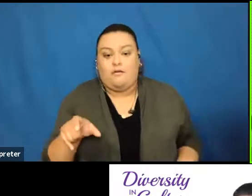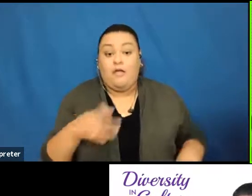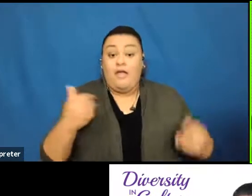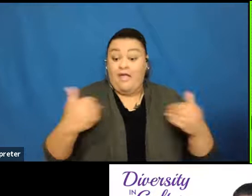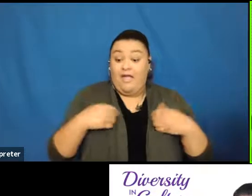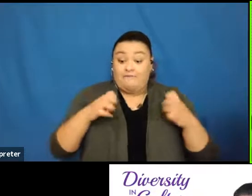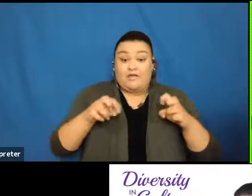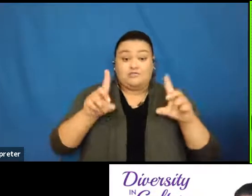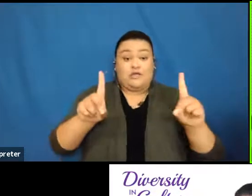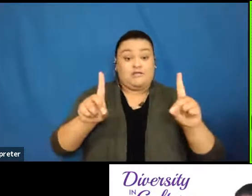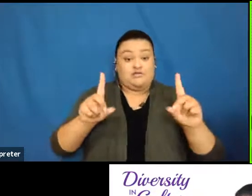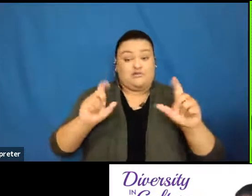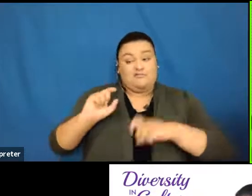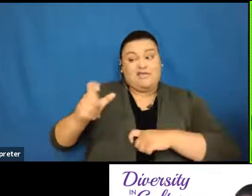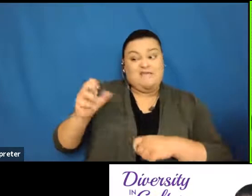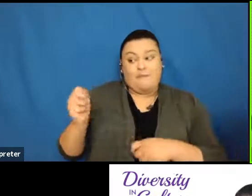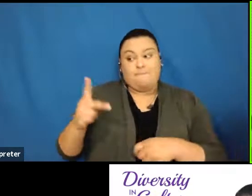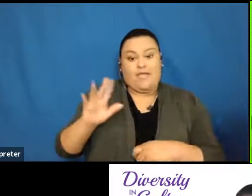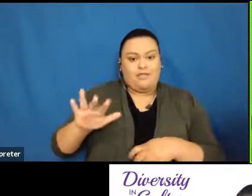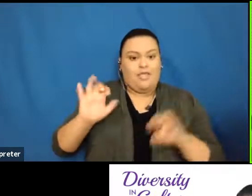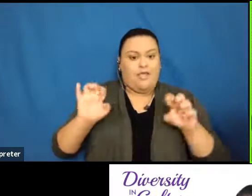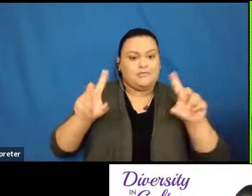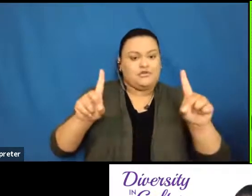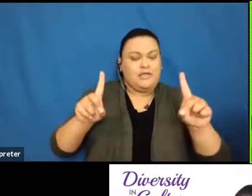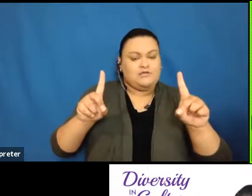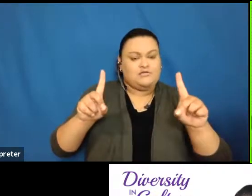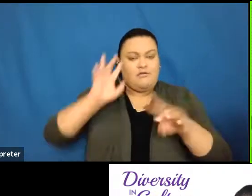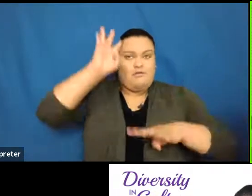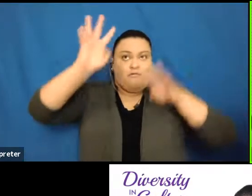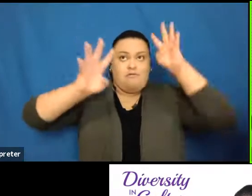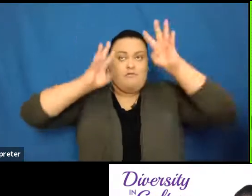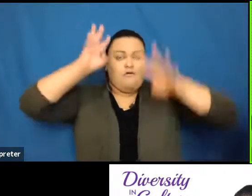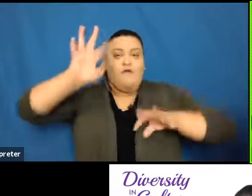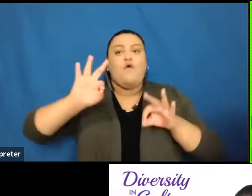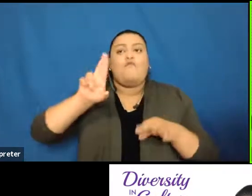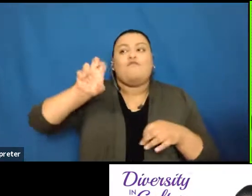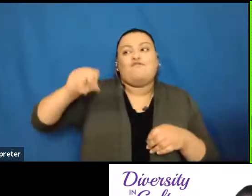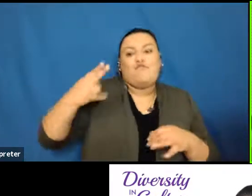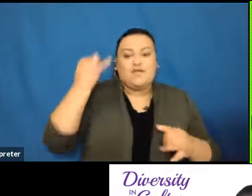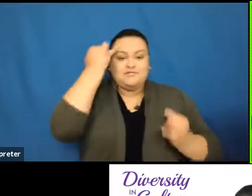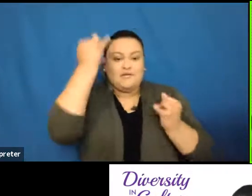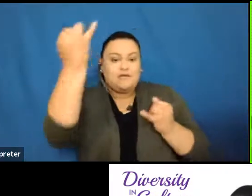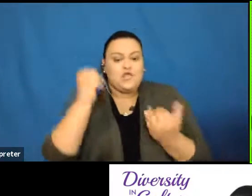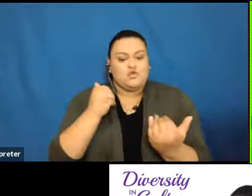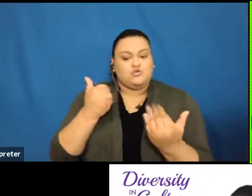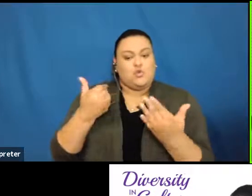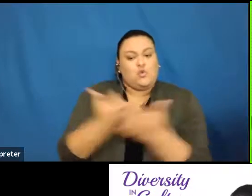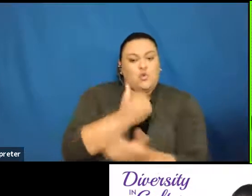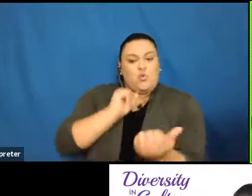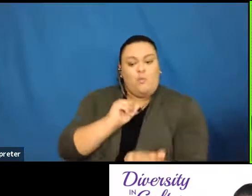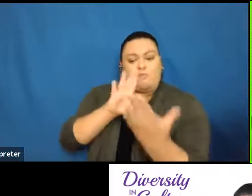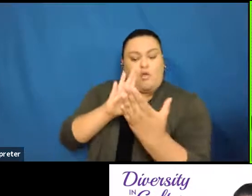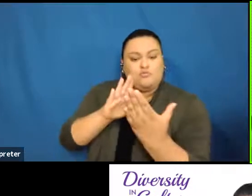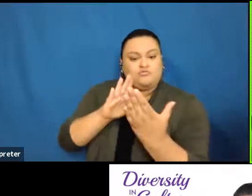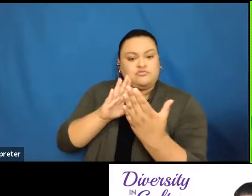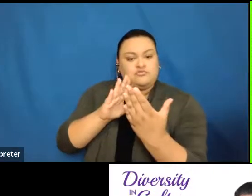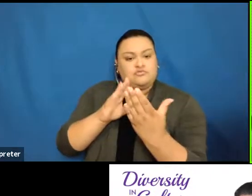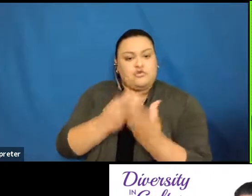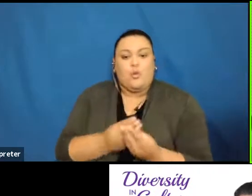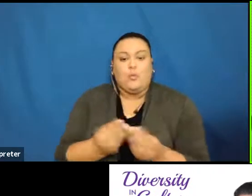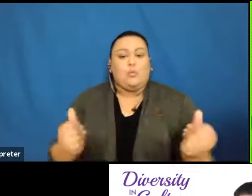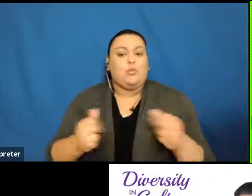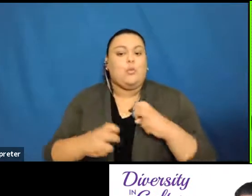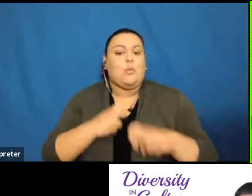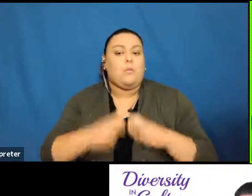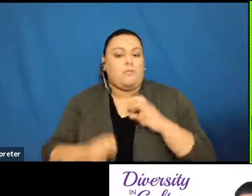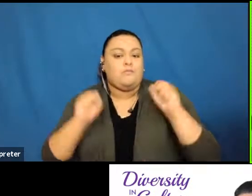giving back the education is to come up with fresh ideas and approaches to the existing resolutions of the problems, right?